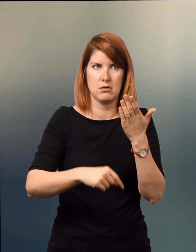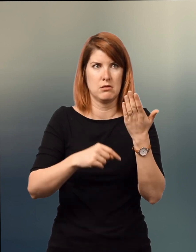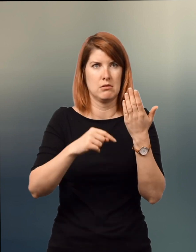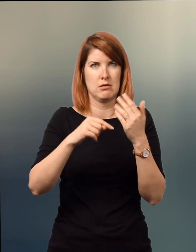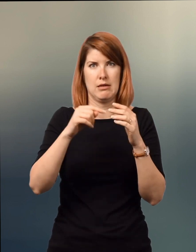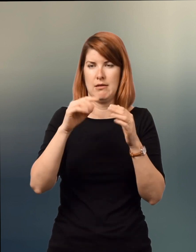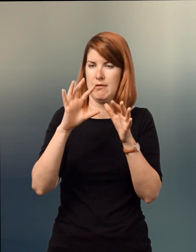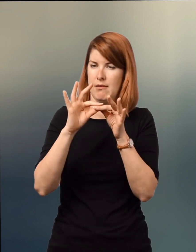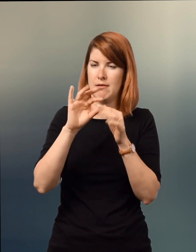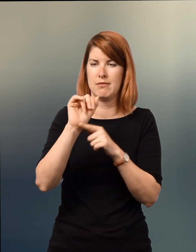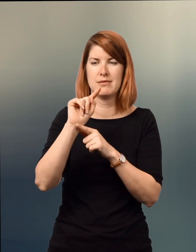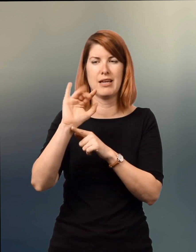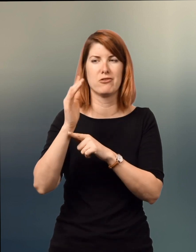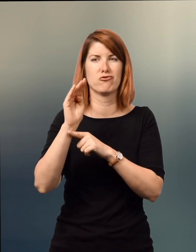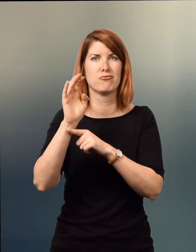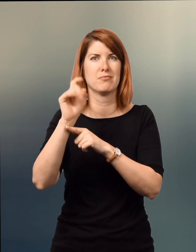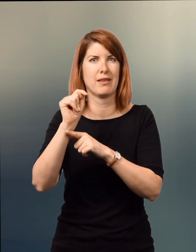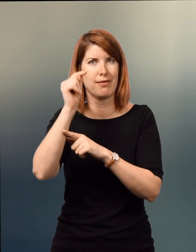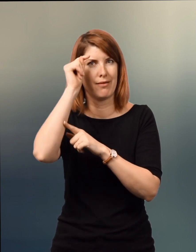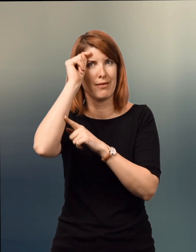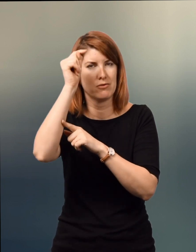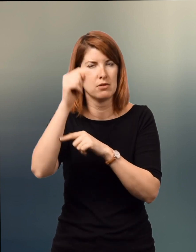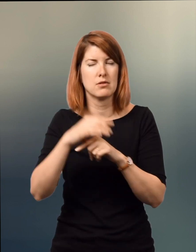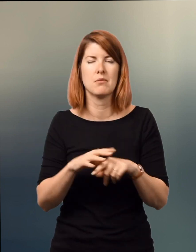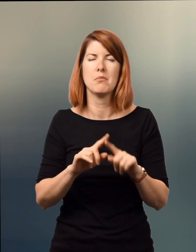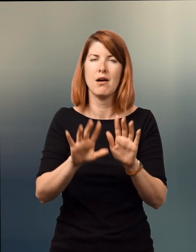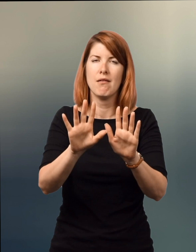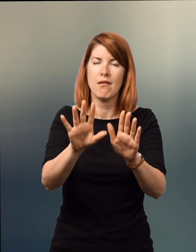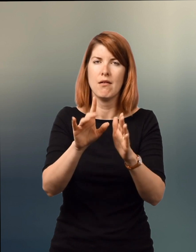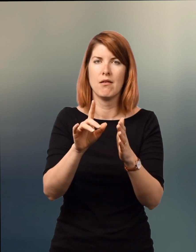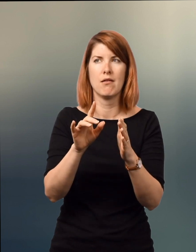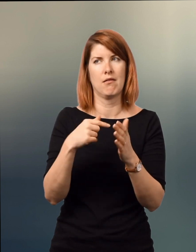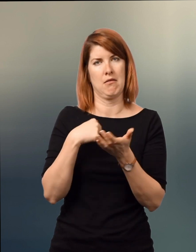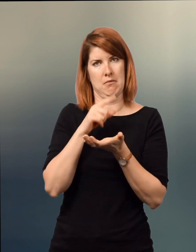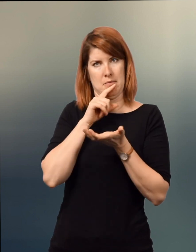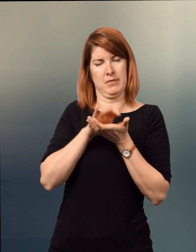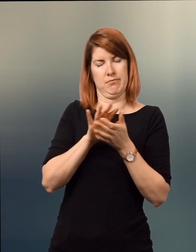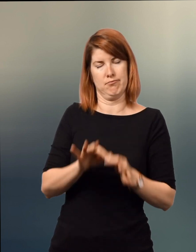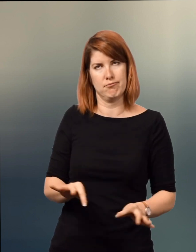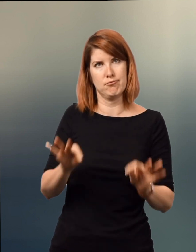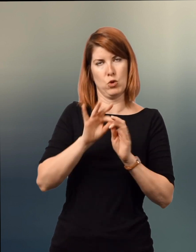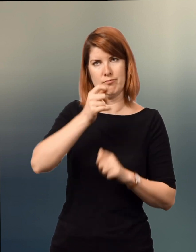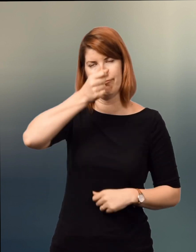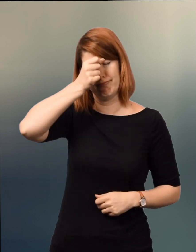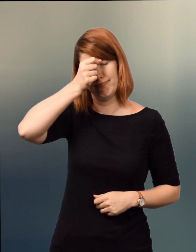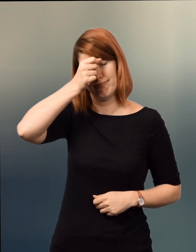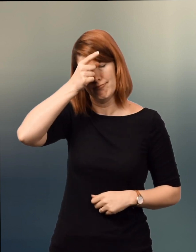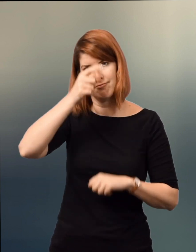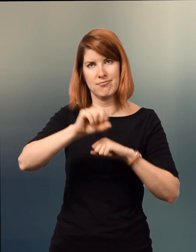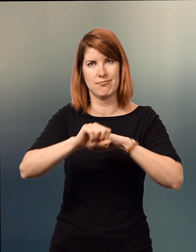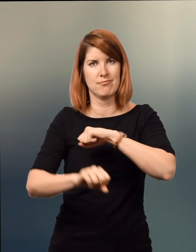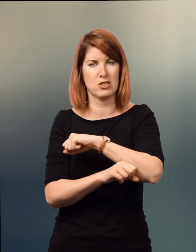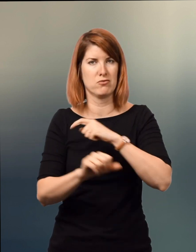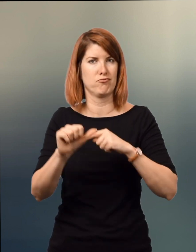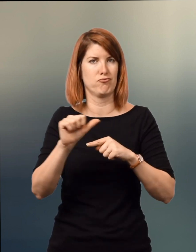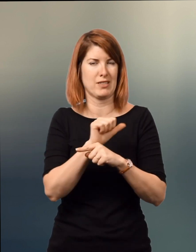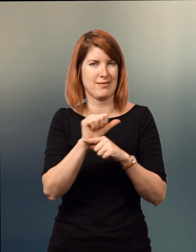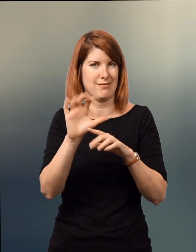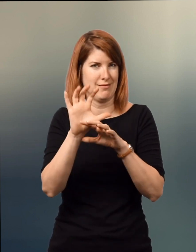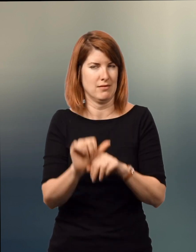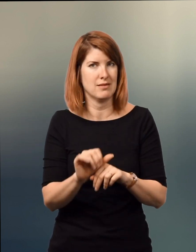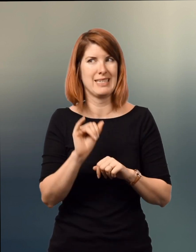theory and practice. But I believe it's critical to have an understanding of this foundational developmental